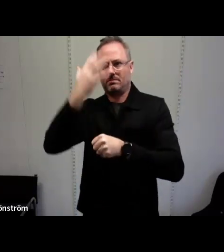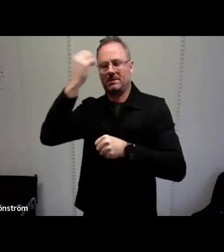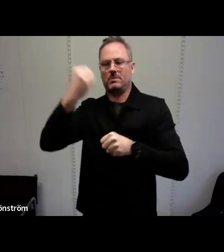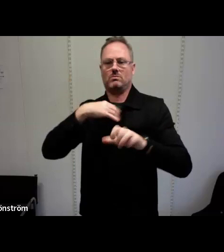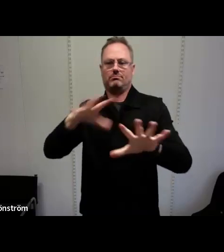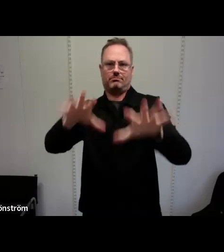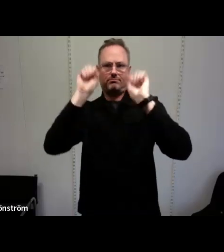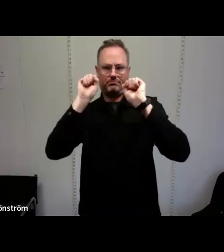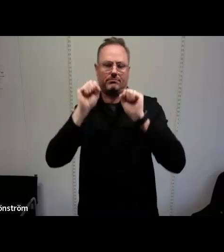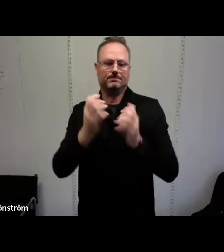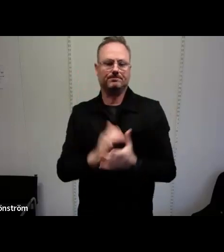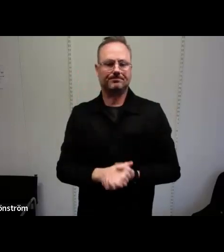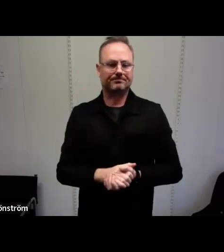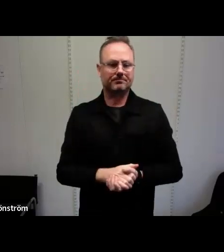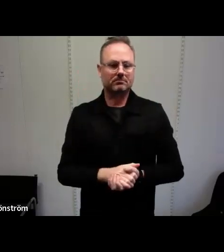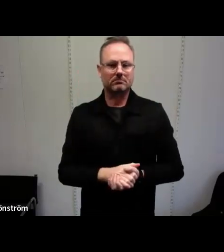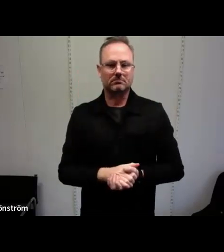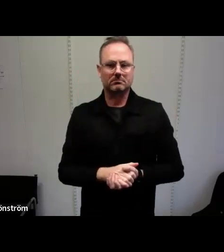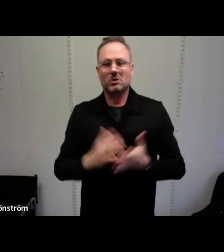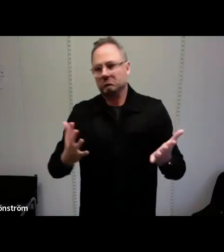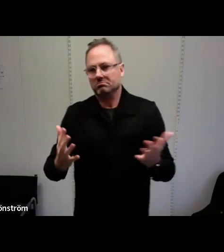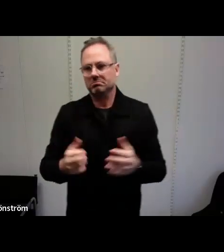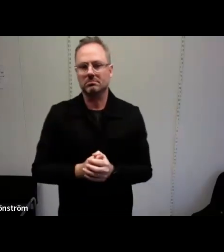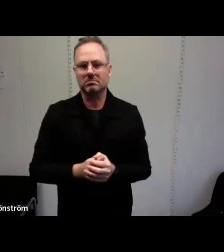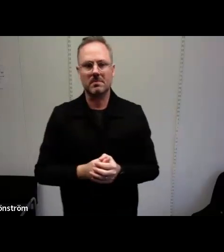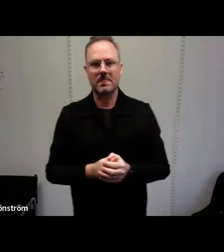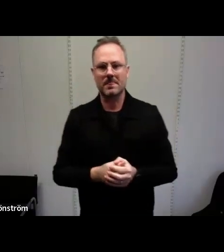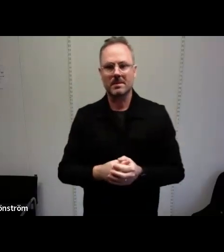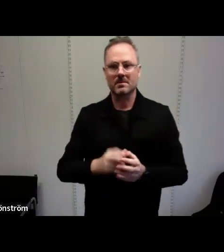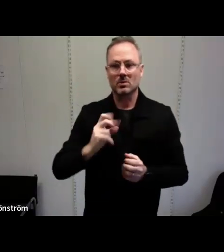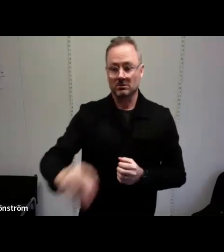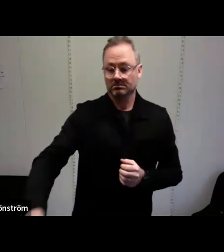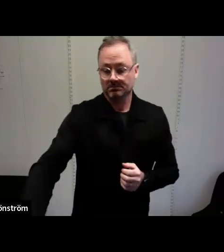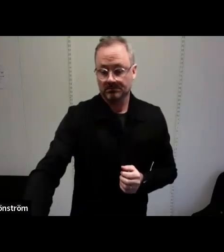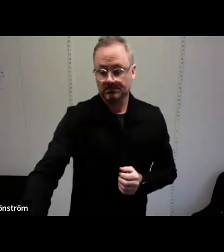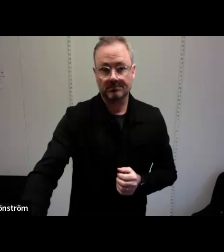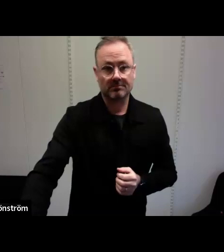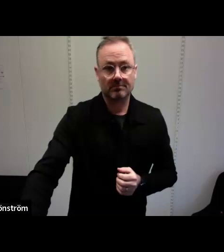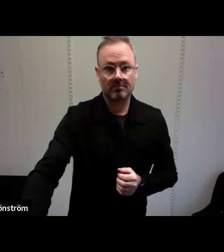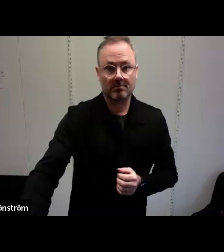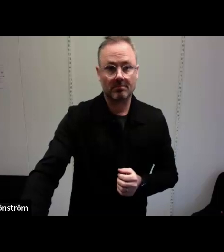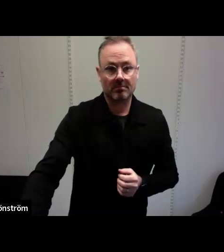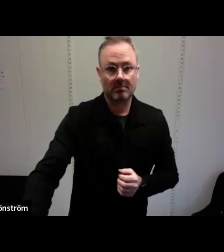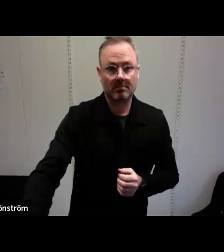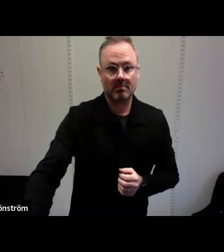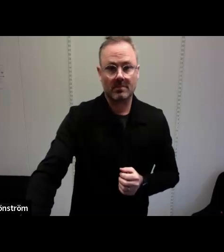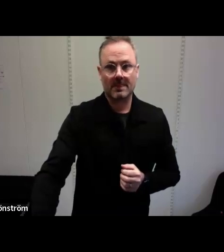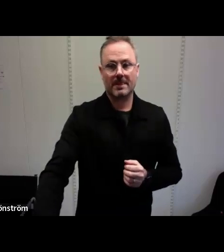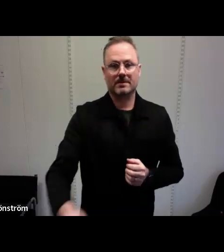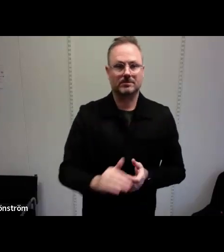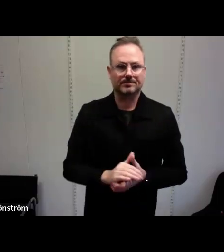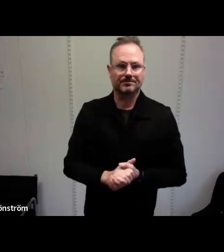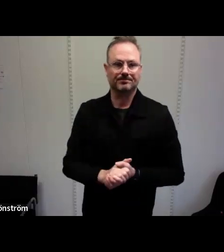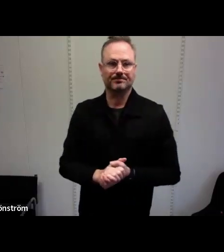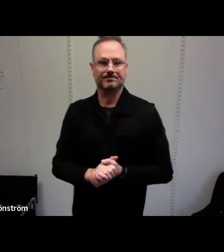on, right? Because that's what we want to improve. So we're not focusing on improving working memory per se. We want to help people improve on their language